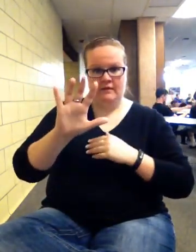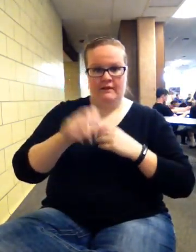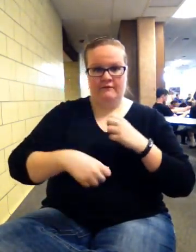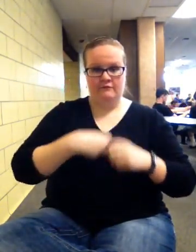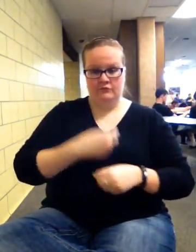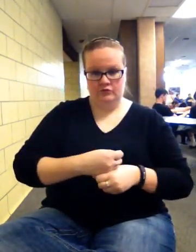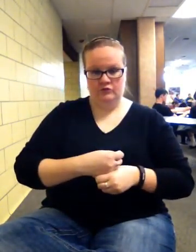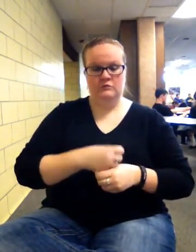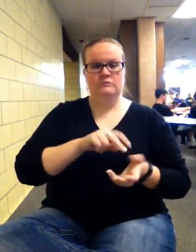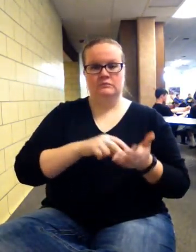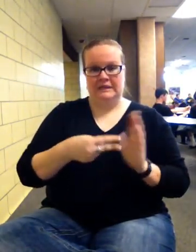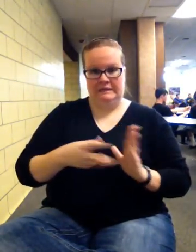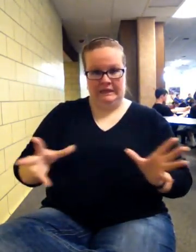So they could accept this project.